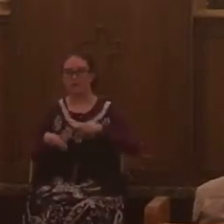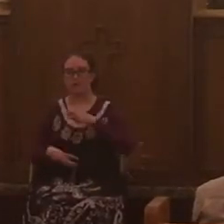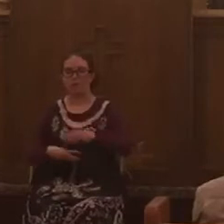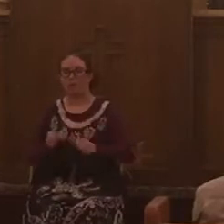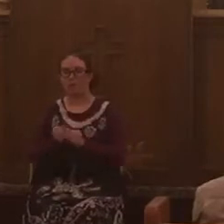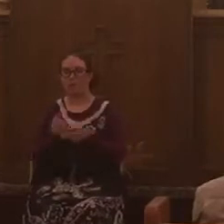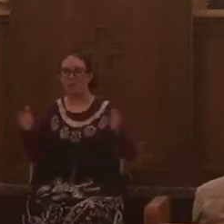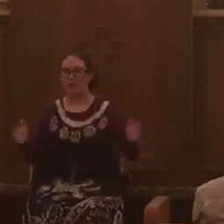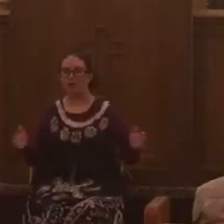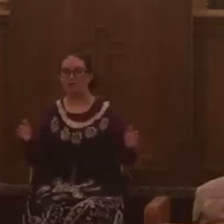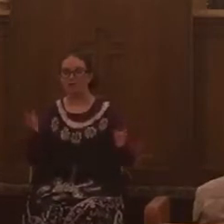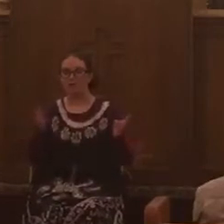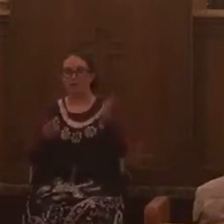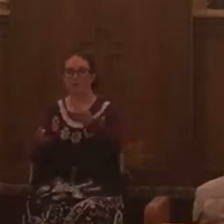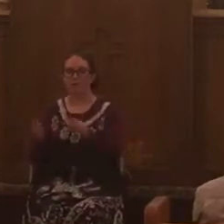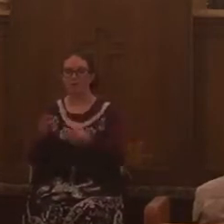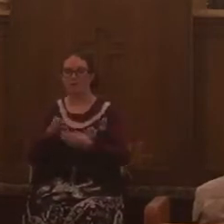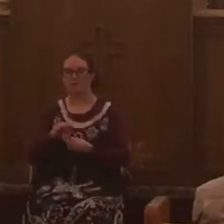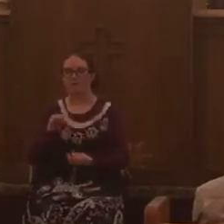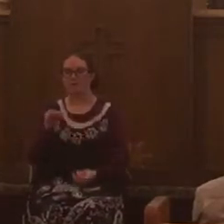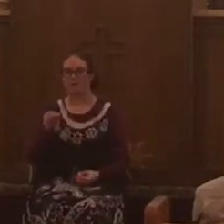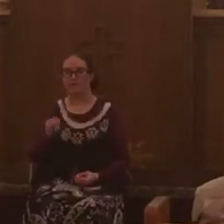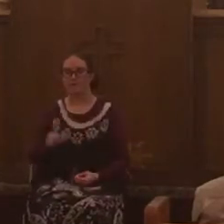It's a sobering